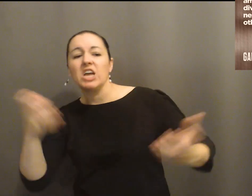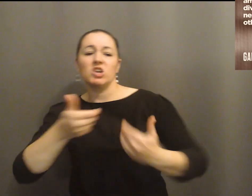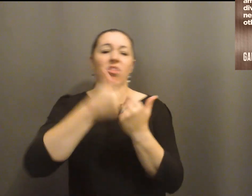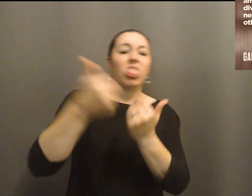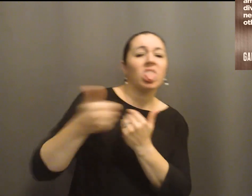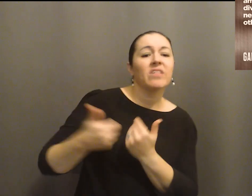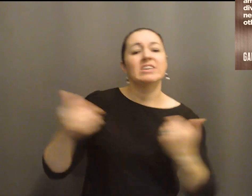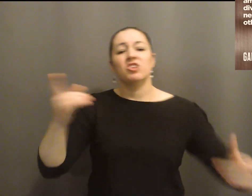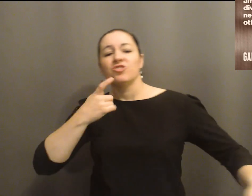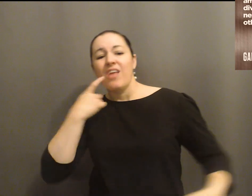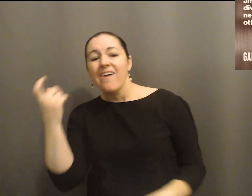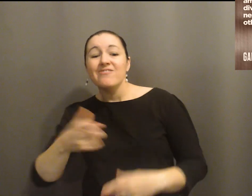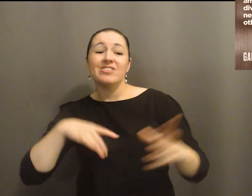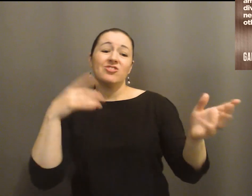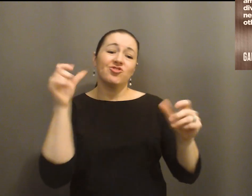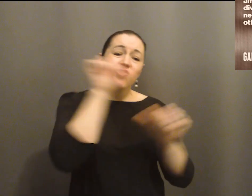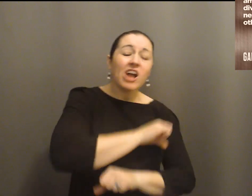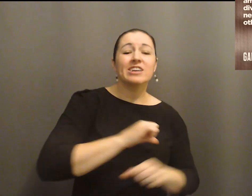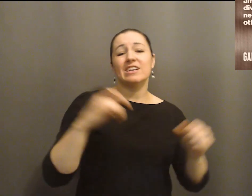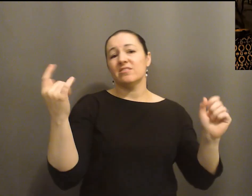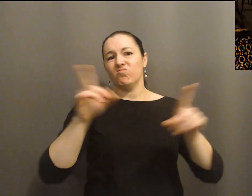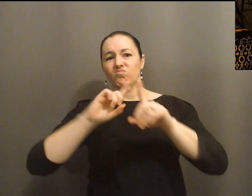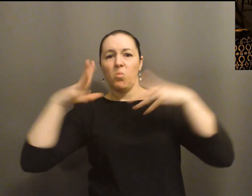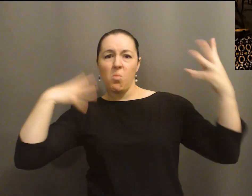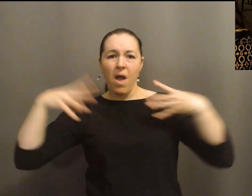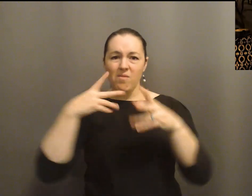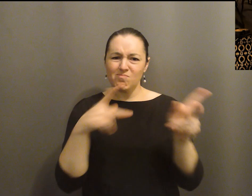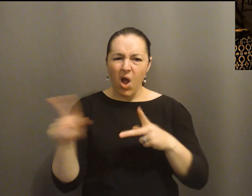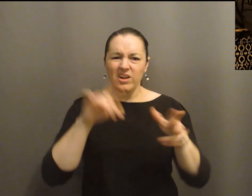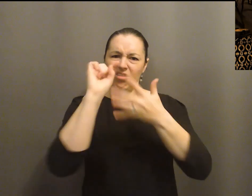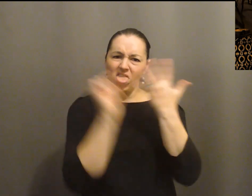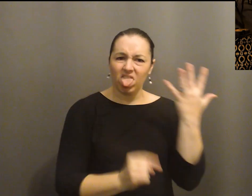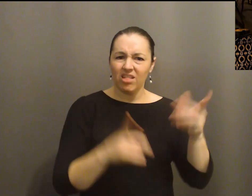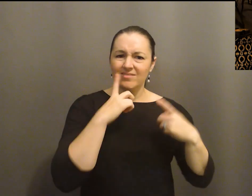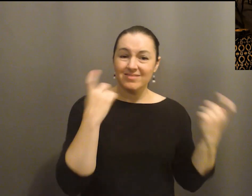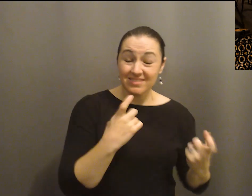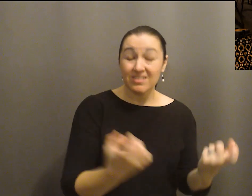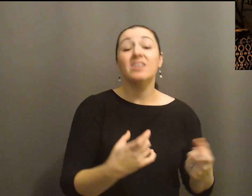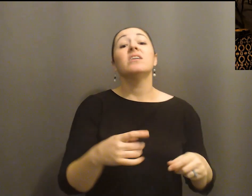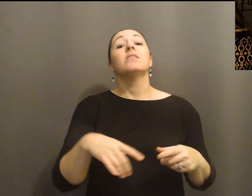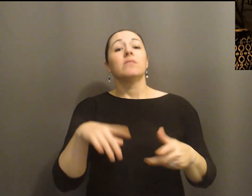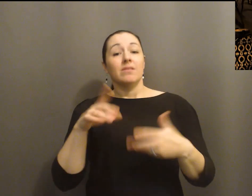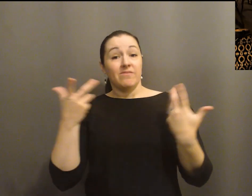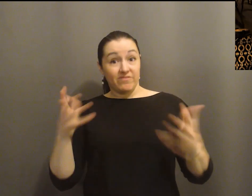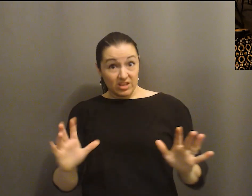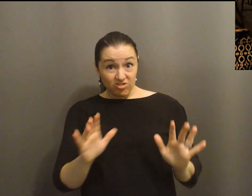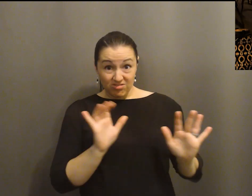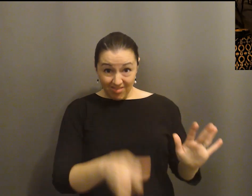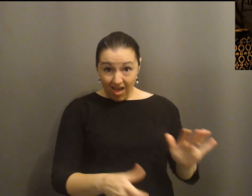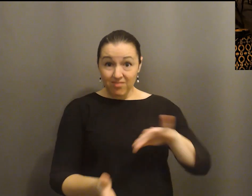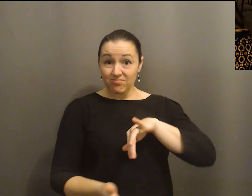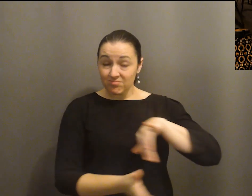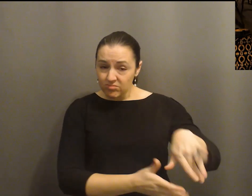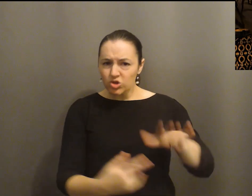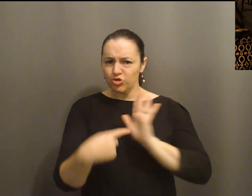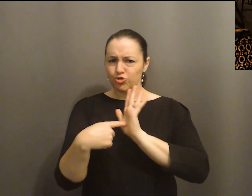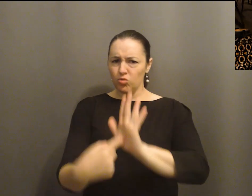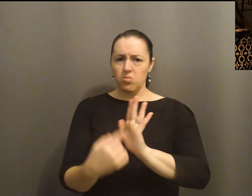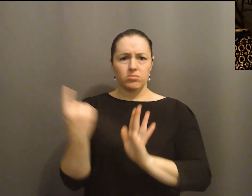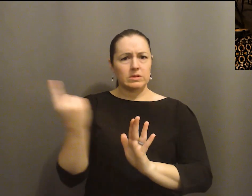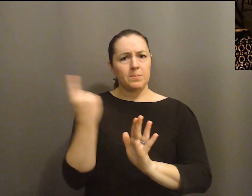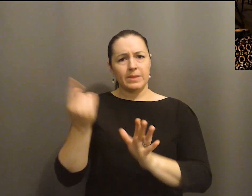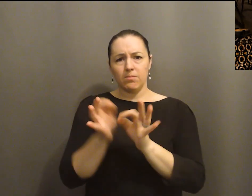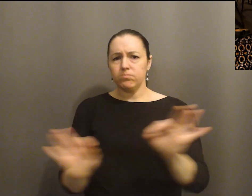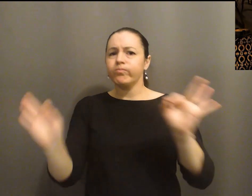And other sins Like these Now he shows us Something that's Absolutely vital This is key today Verse 16